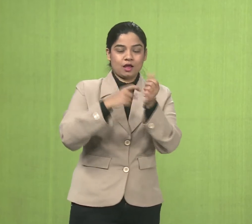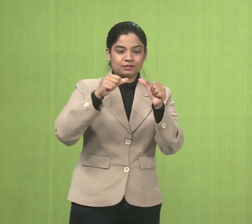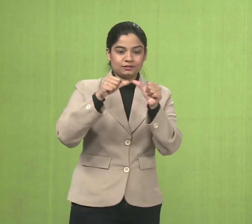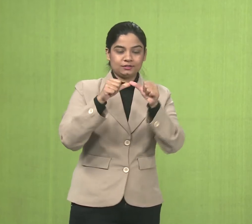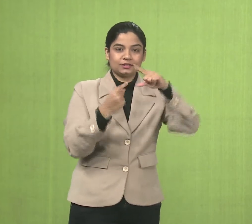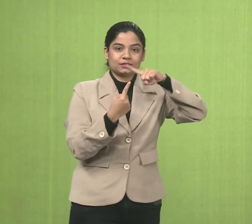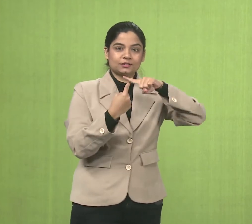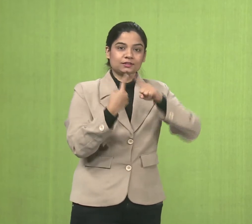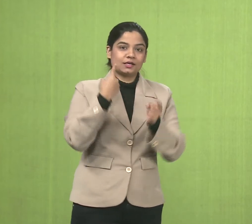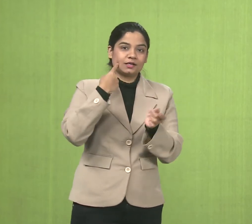Maturation.